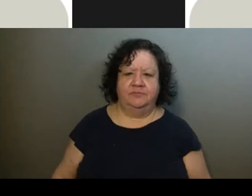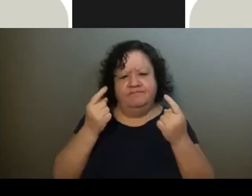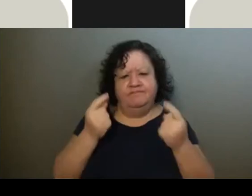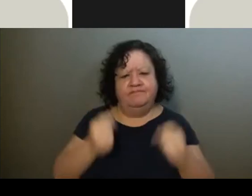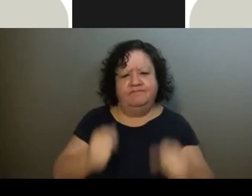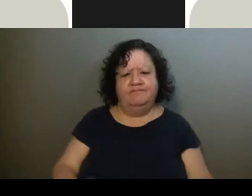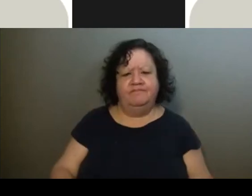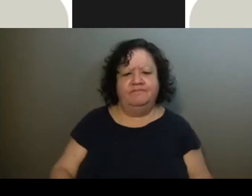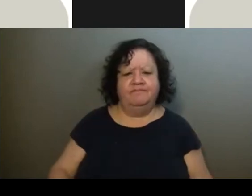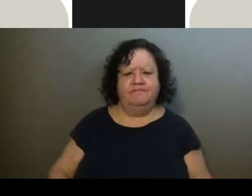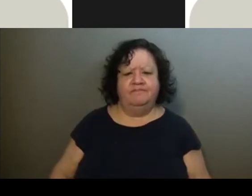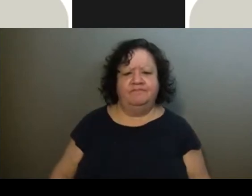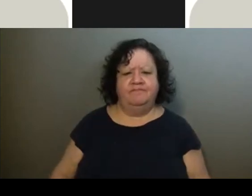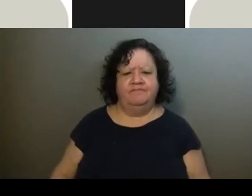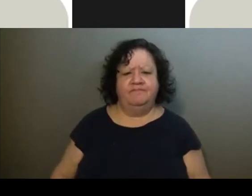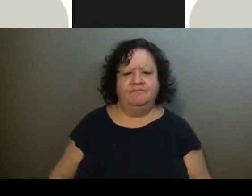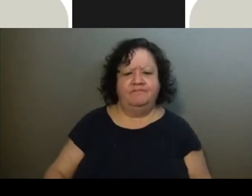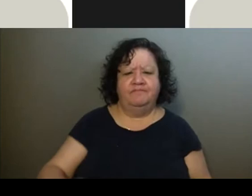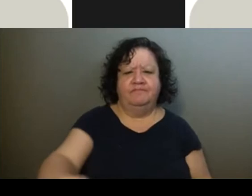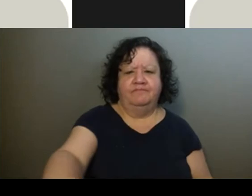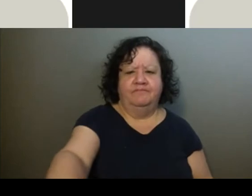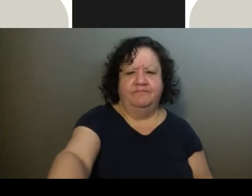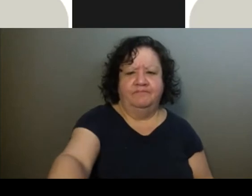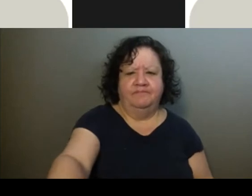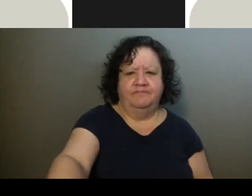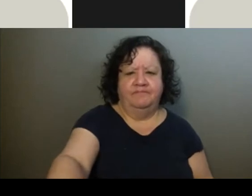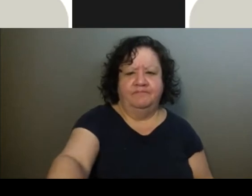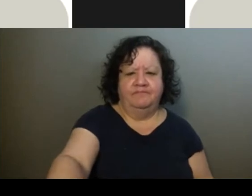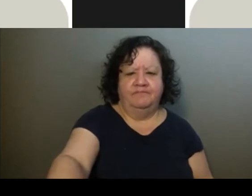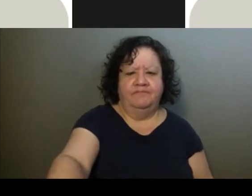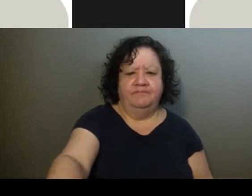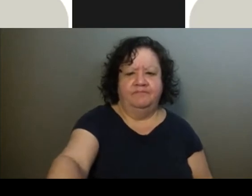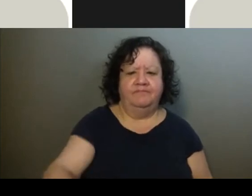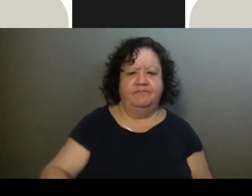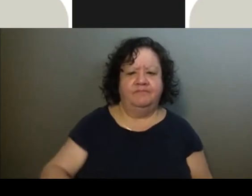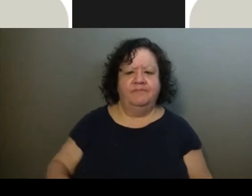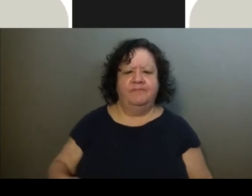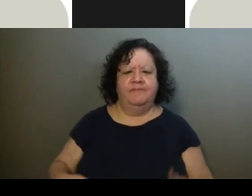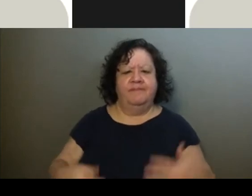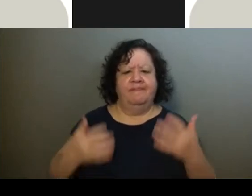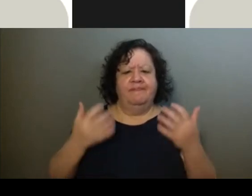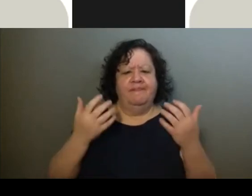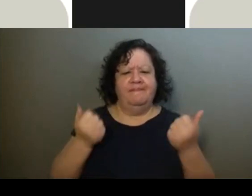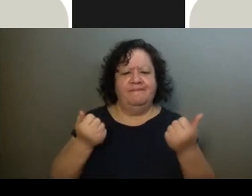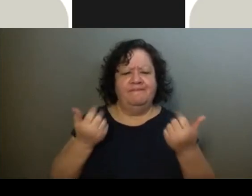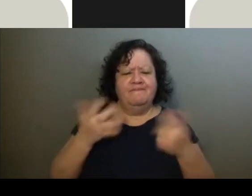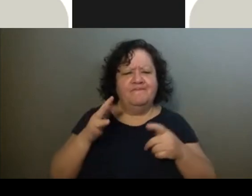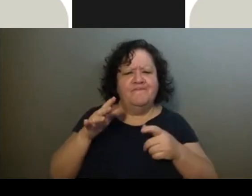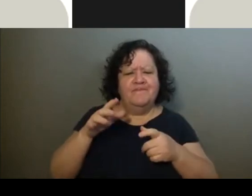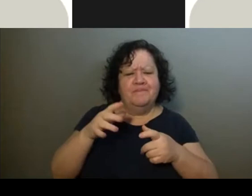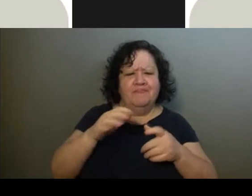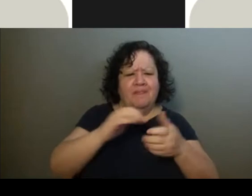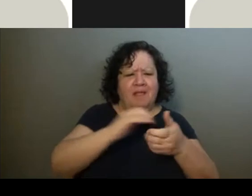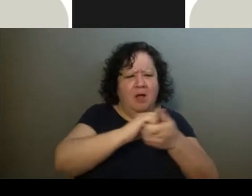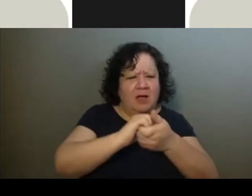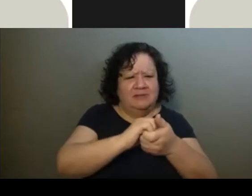to develop capacity of DPOs about the climate change. Because of the climate change,